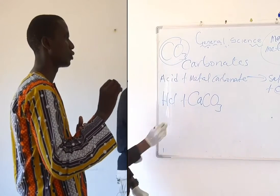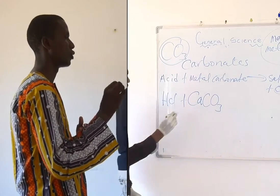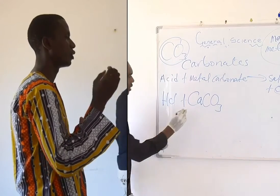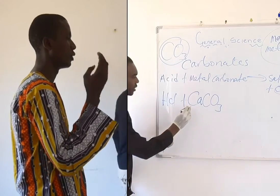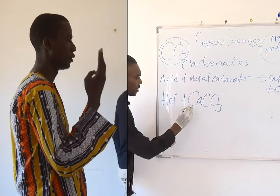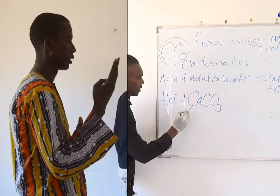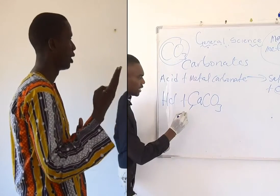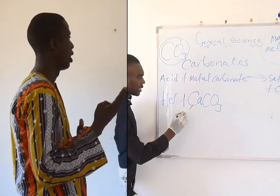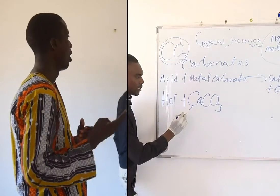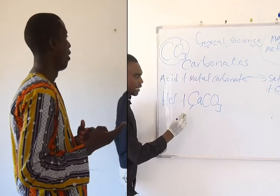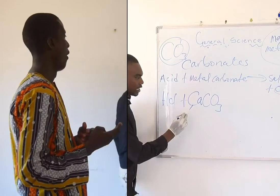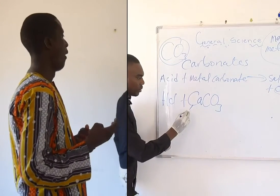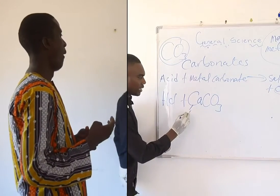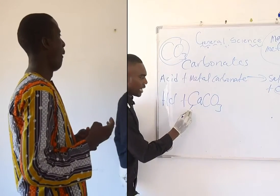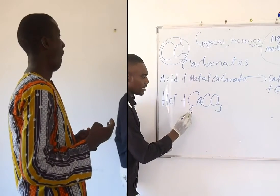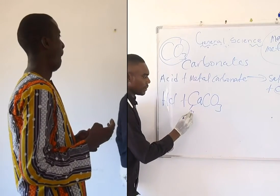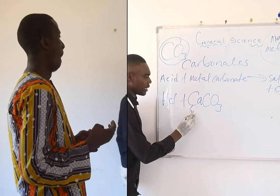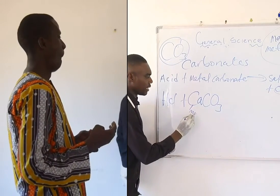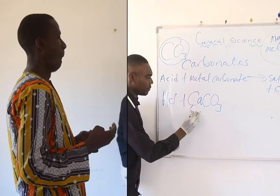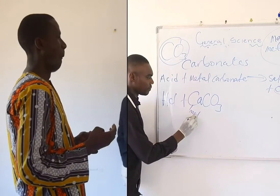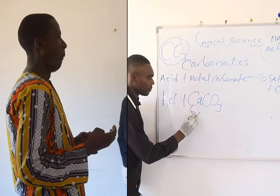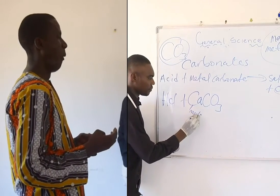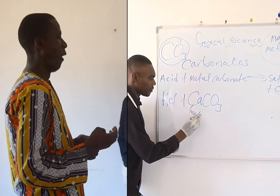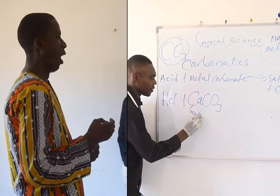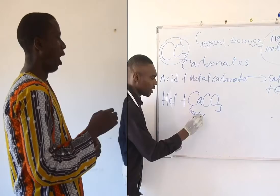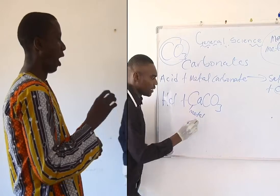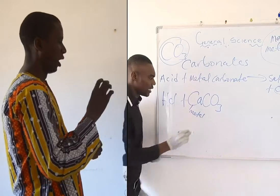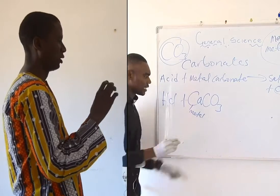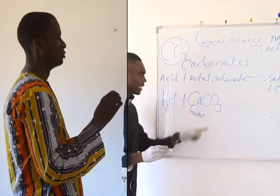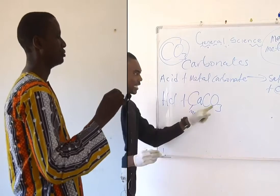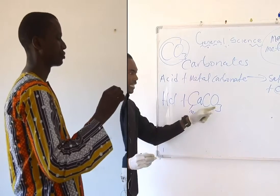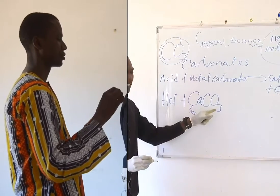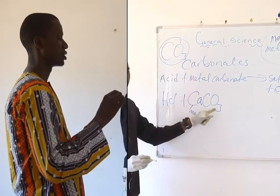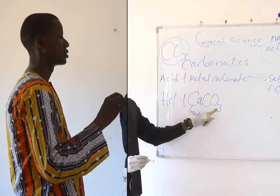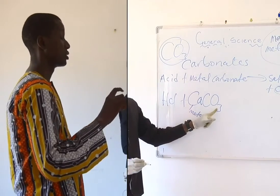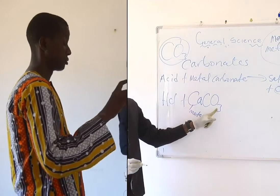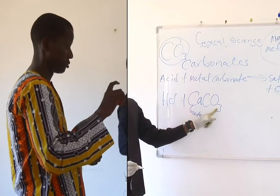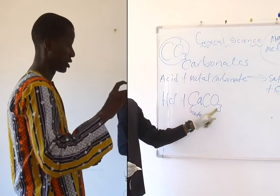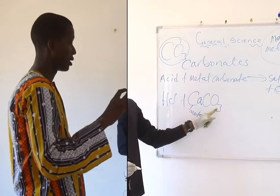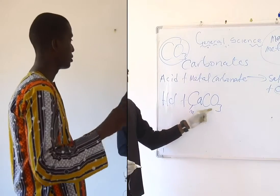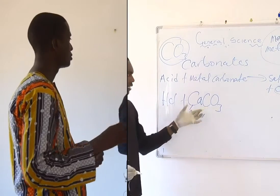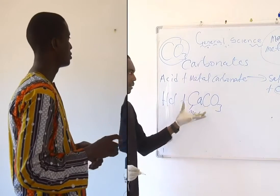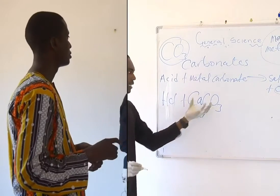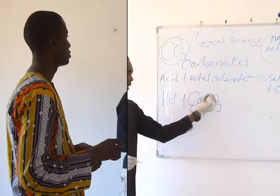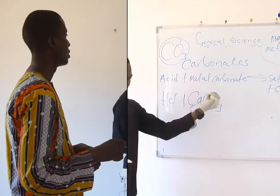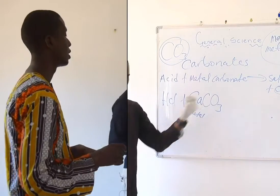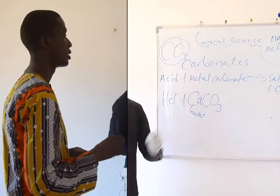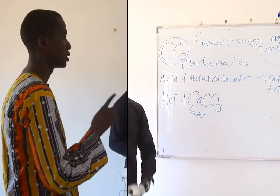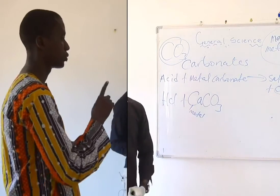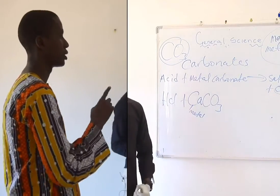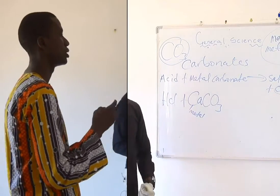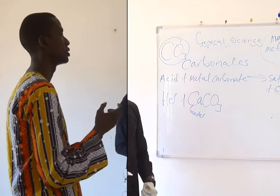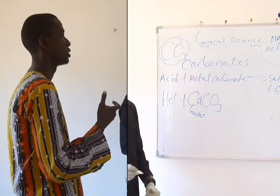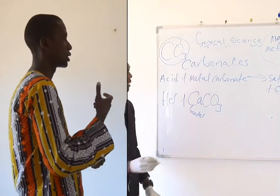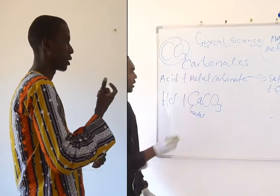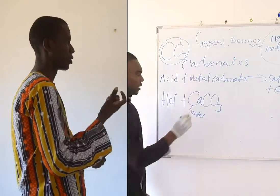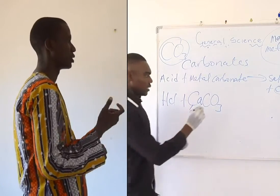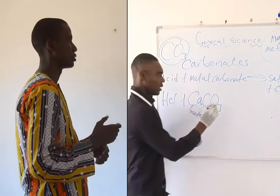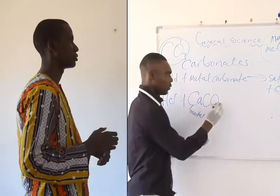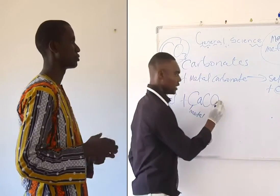carbonate. This calcium here is the metal, and this radical is the carbonate now. So it's a metal